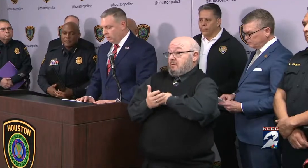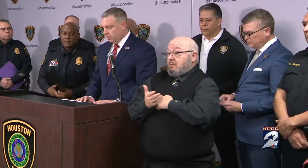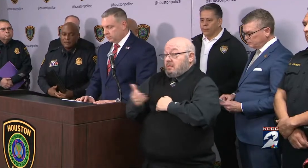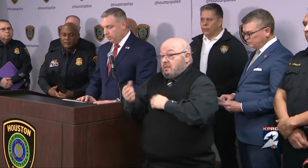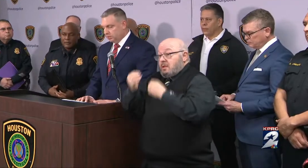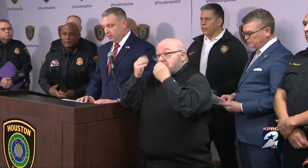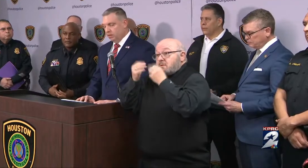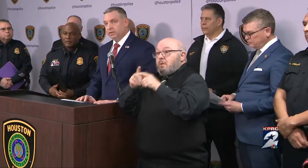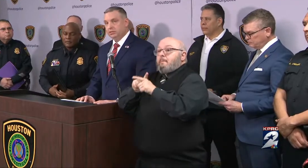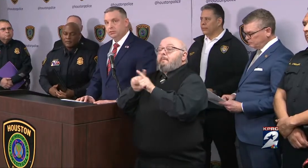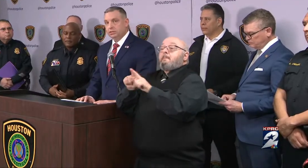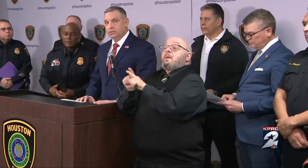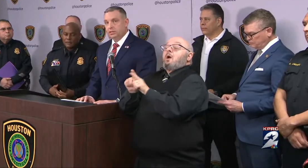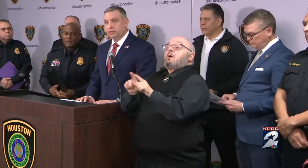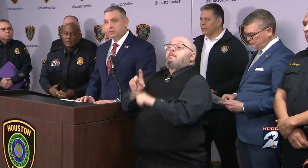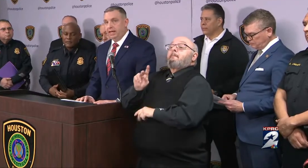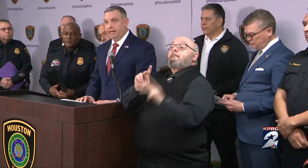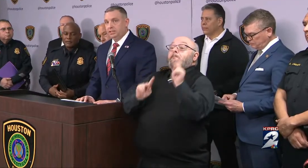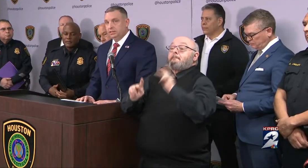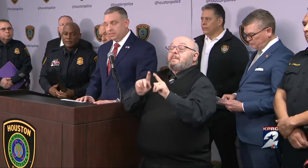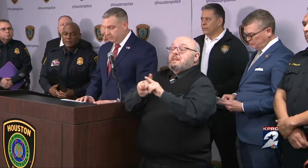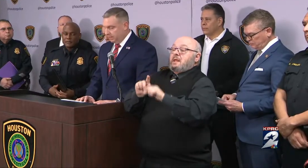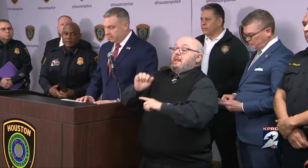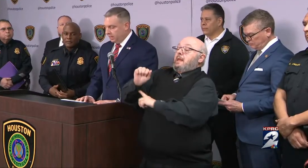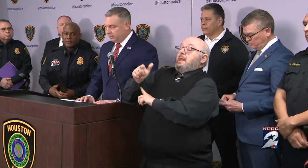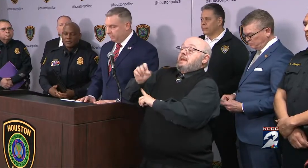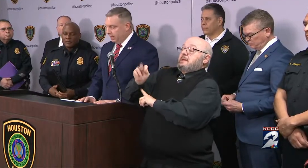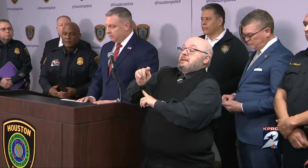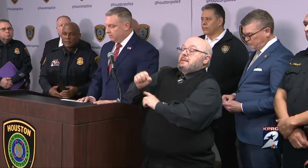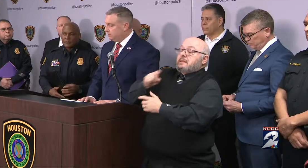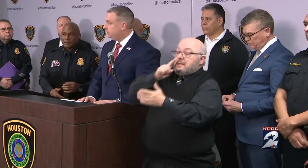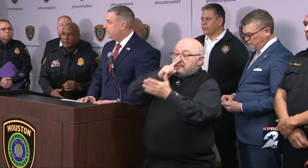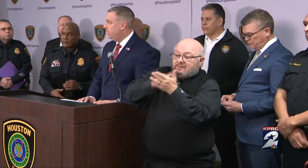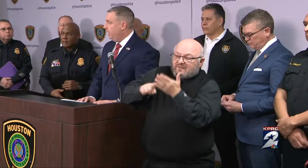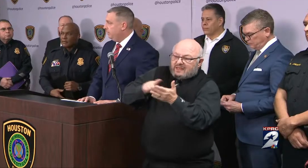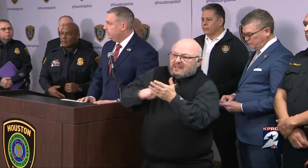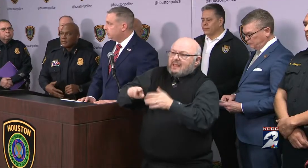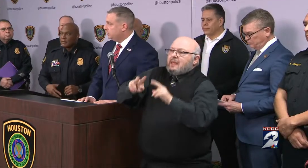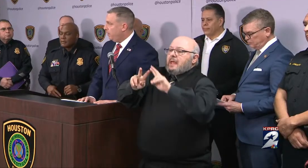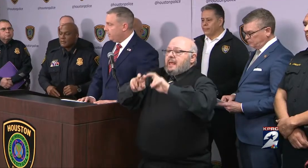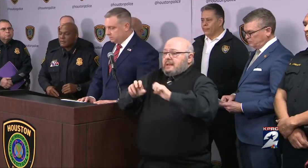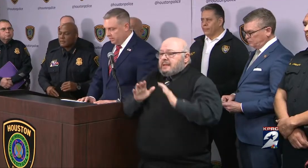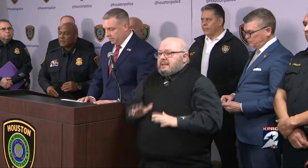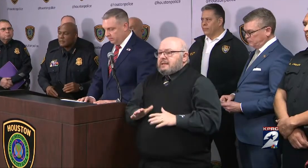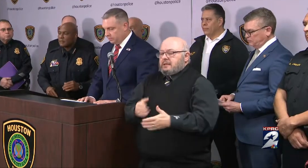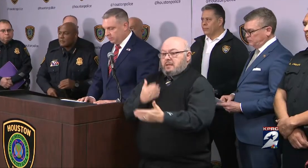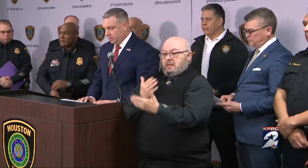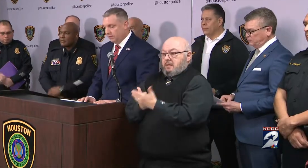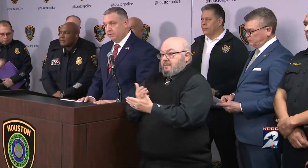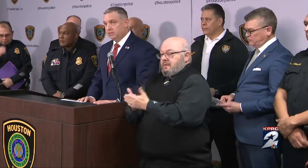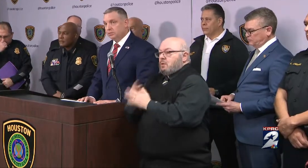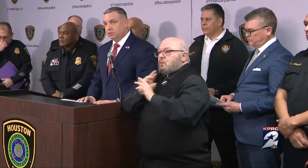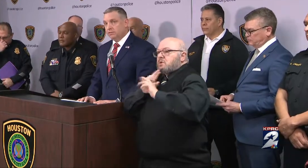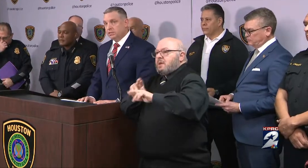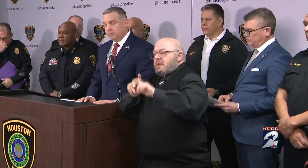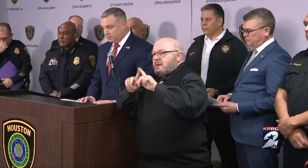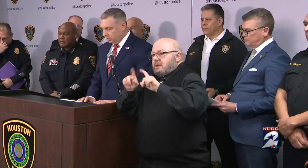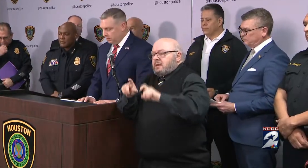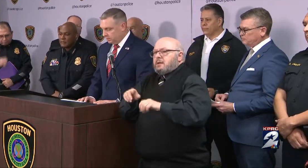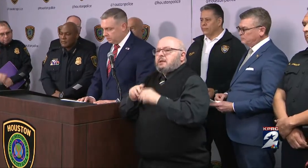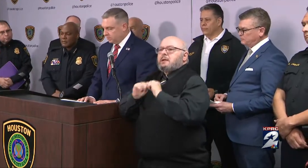as well as personnel resources such as agents, investigative analysts, evidence response teams, victim